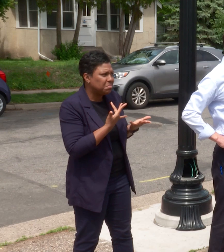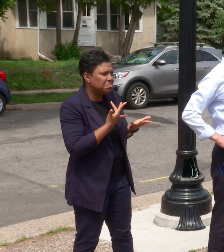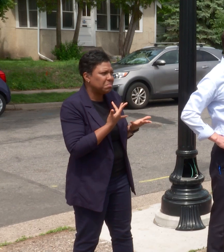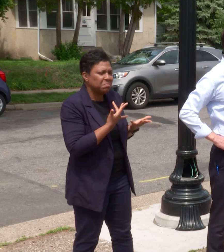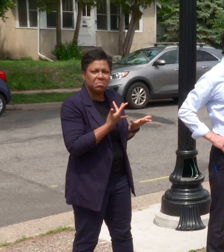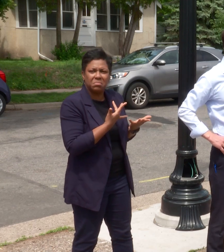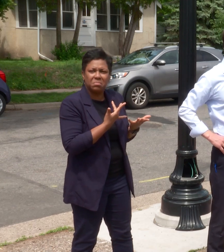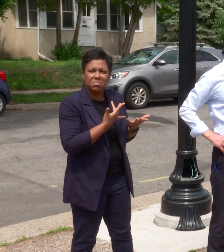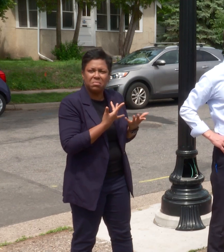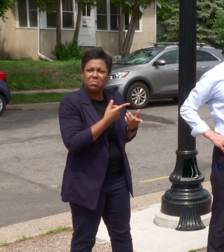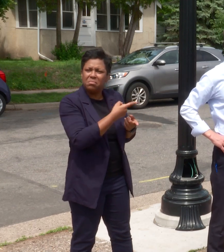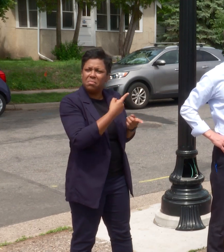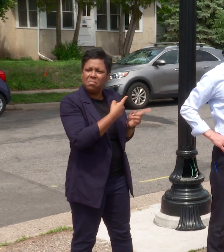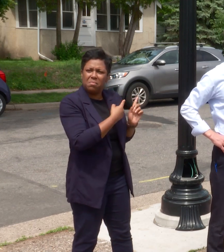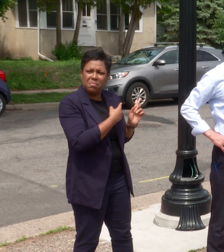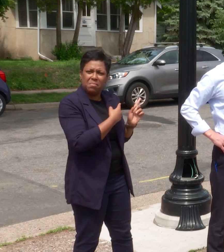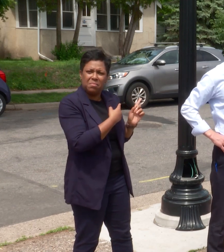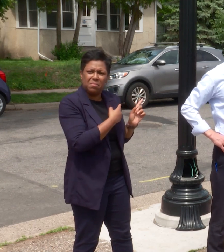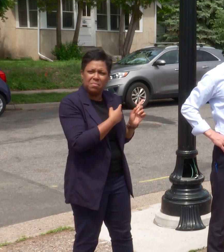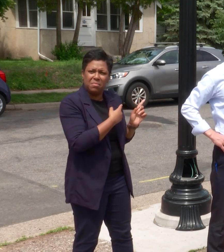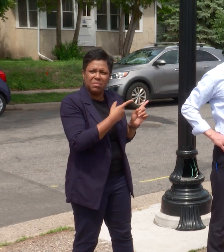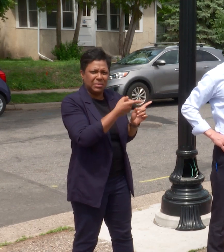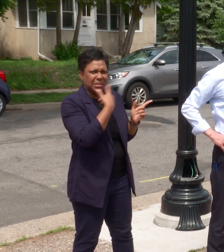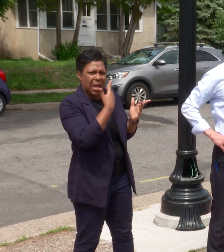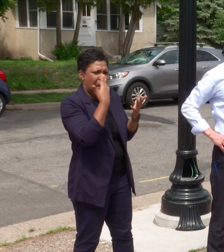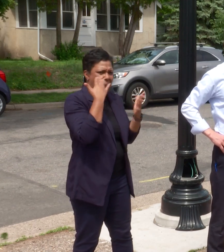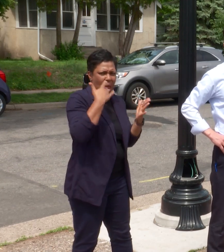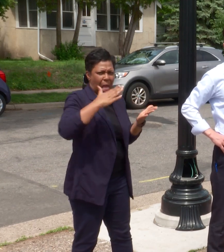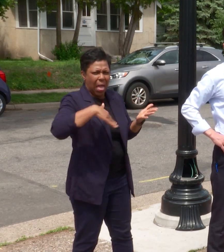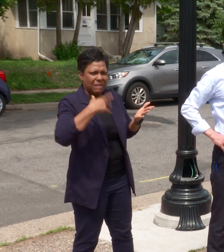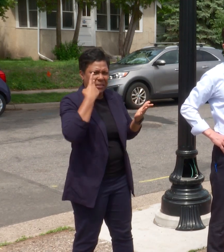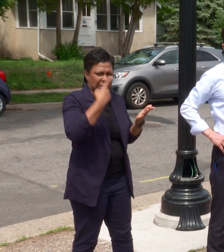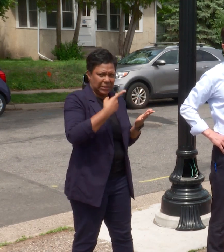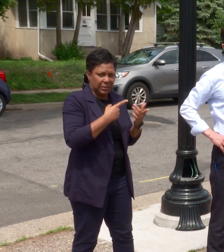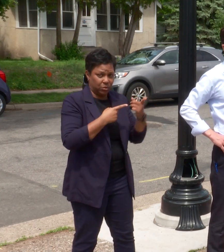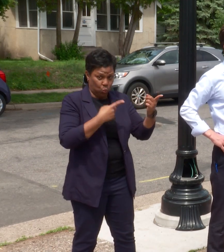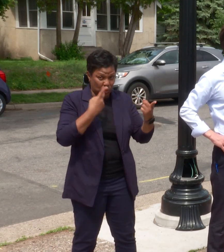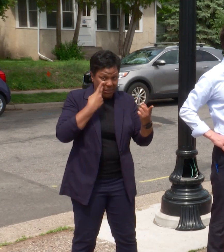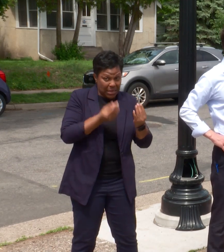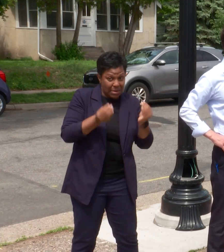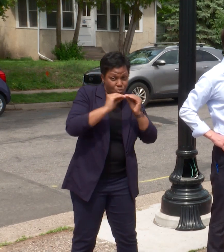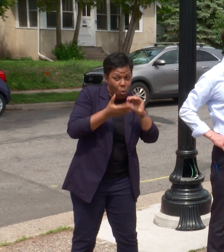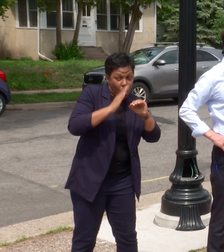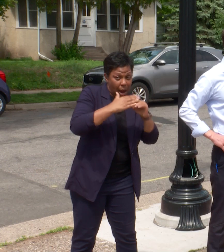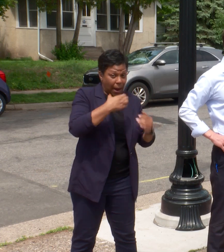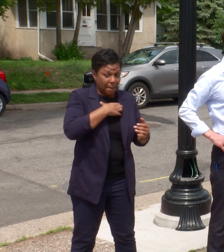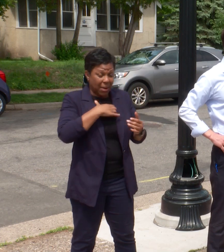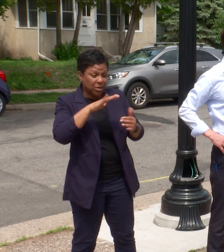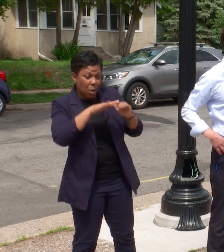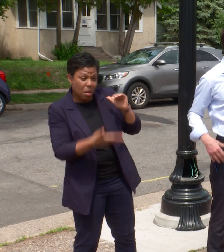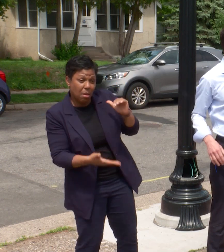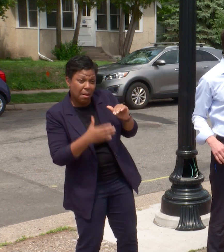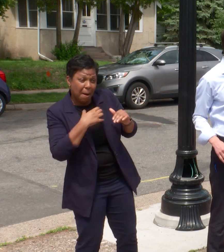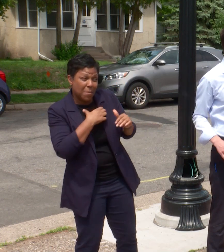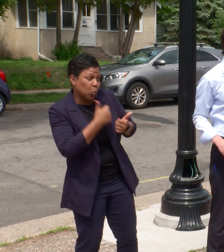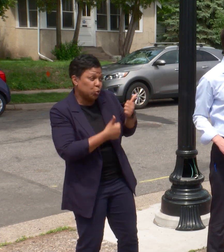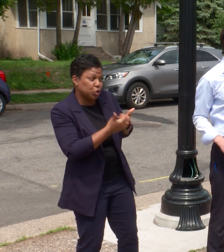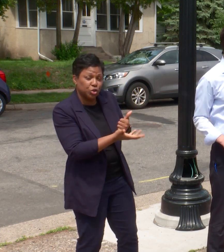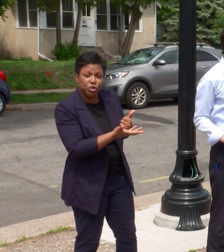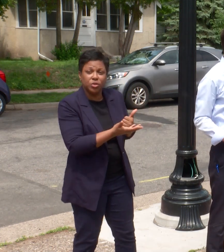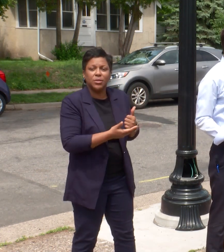don't know that necessarily. I don't know. I don't know that to be necessarily the case. We have actually substantially reduced the backlog